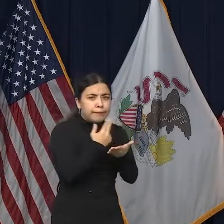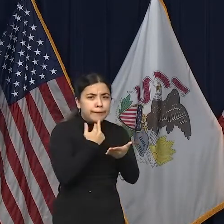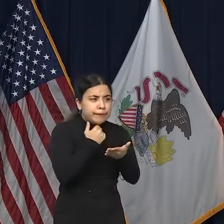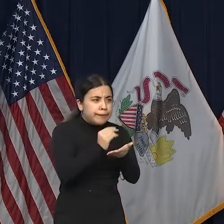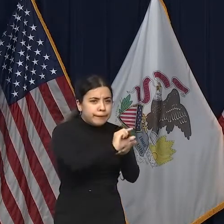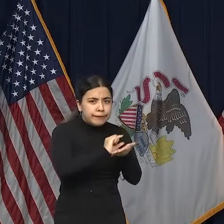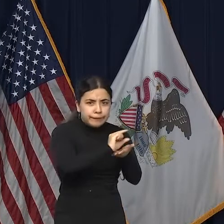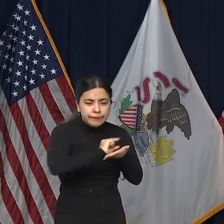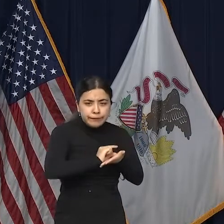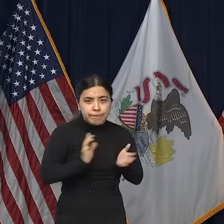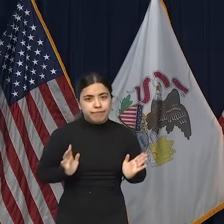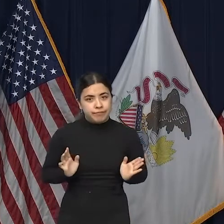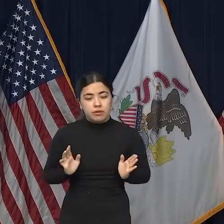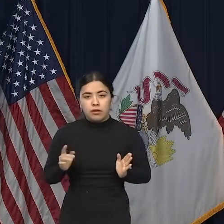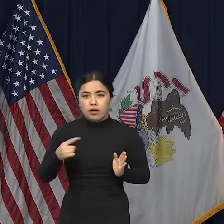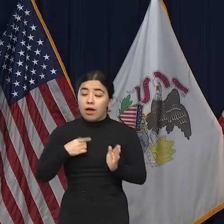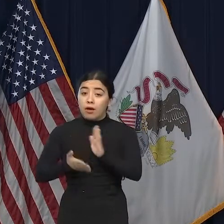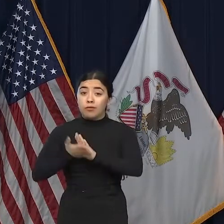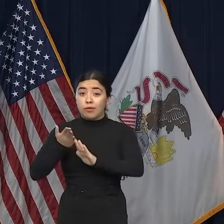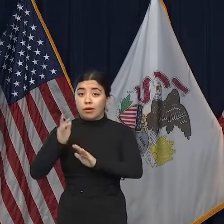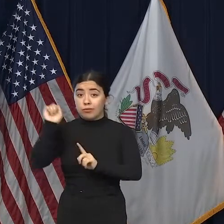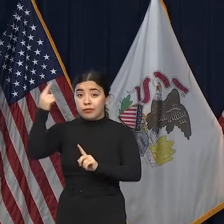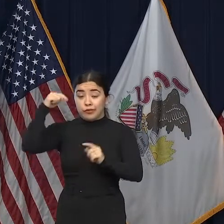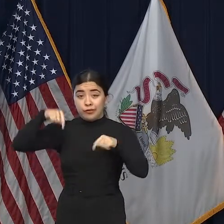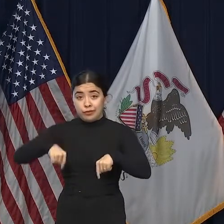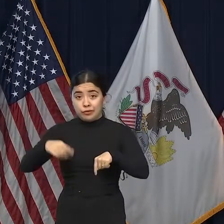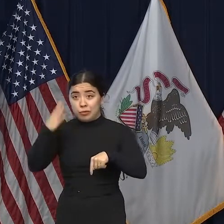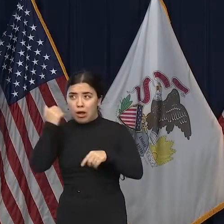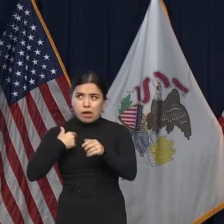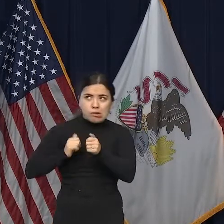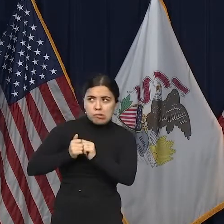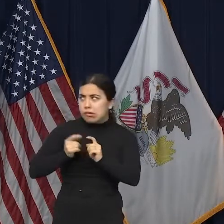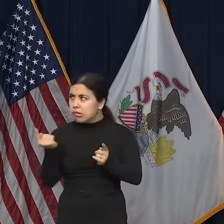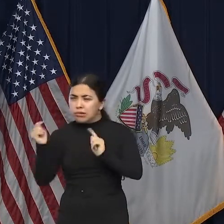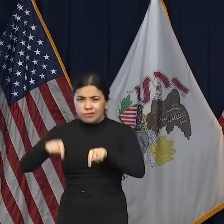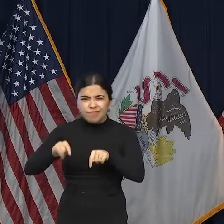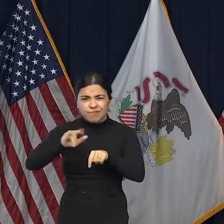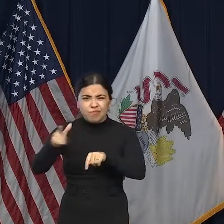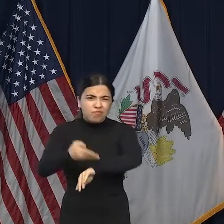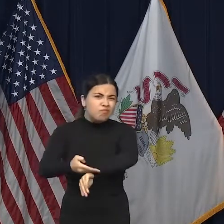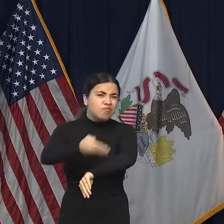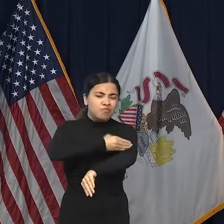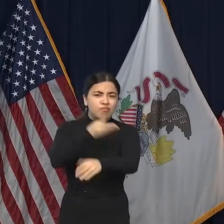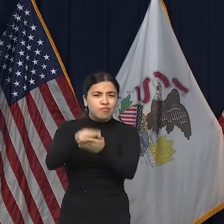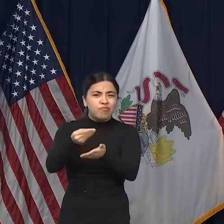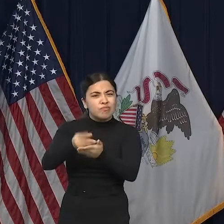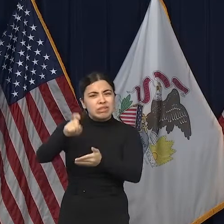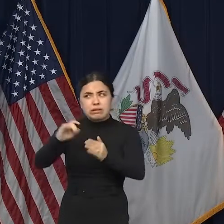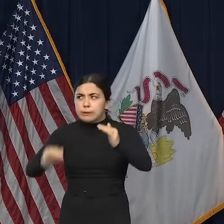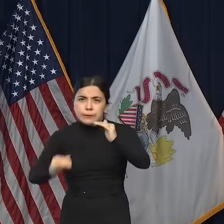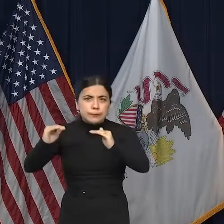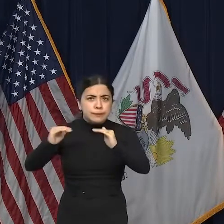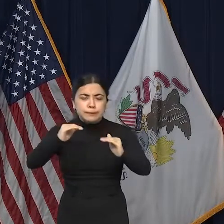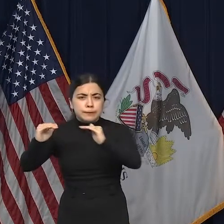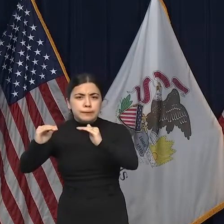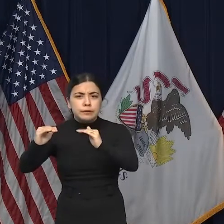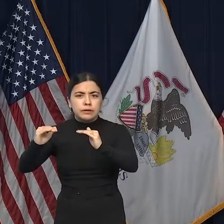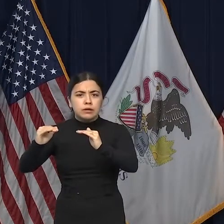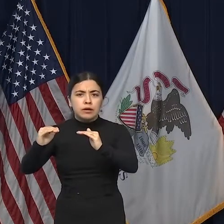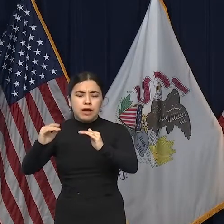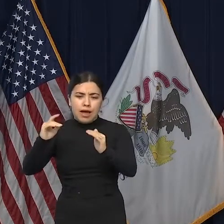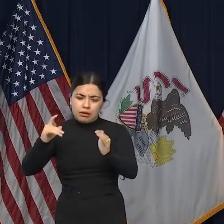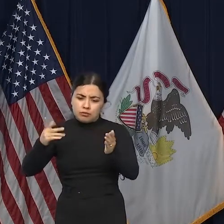to finally tackle our fiscal problems in a responsible way while investing in what makes this state a great place to